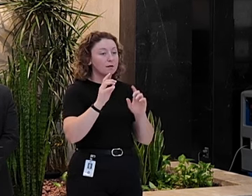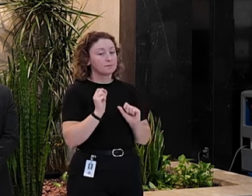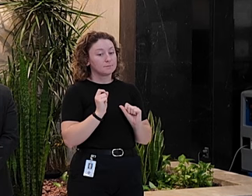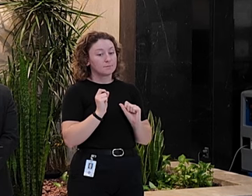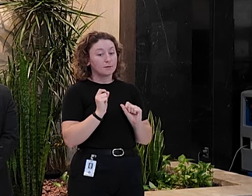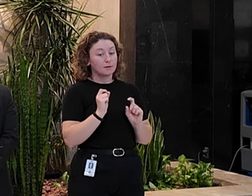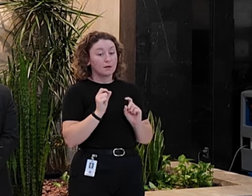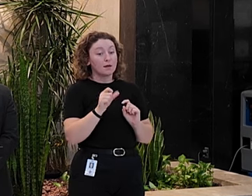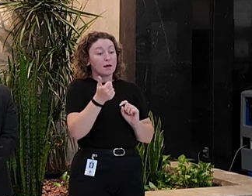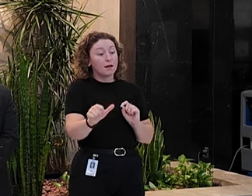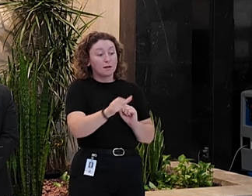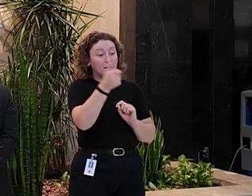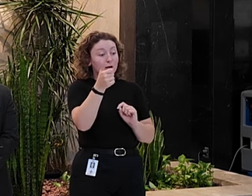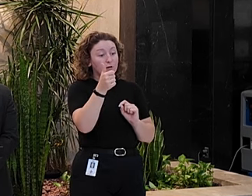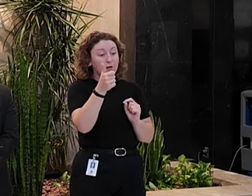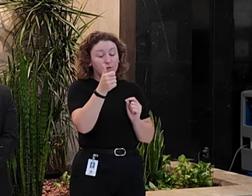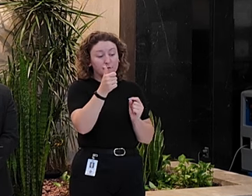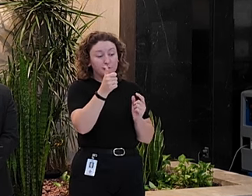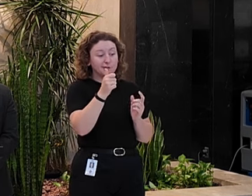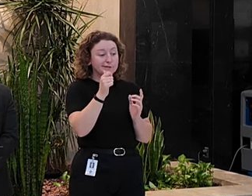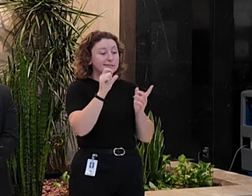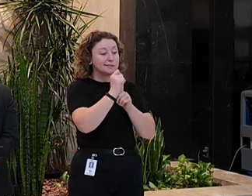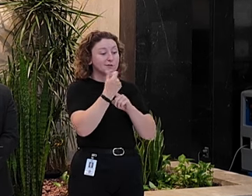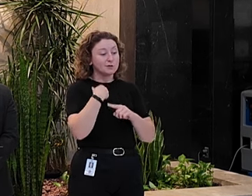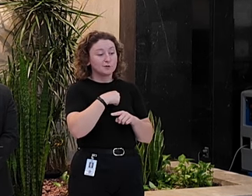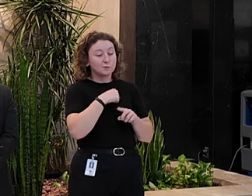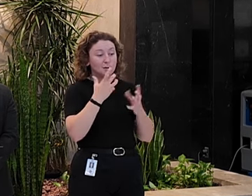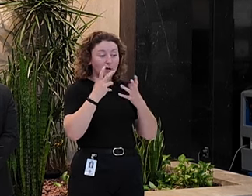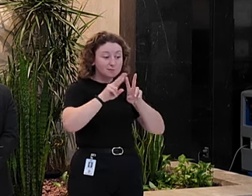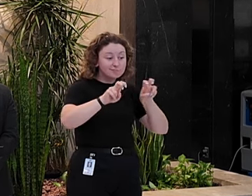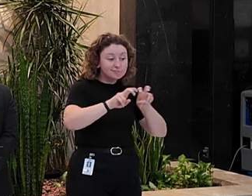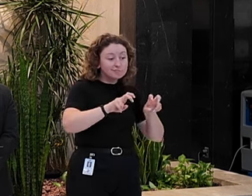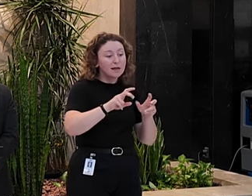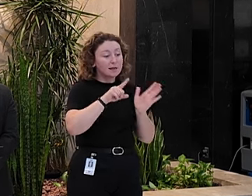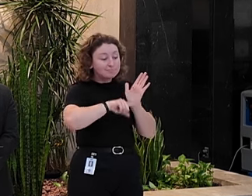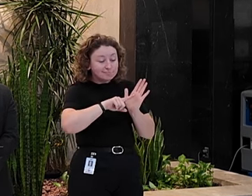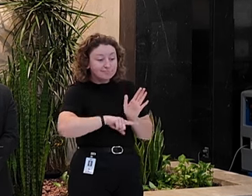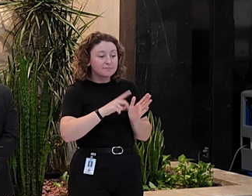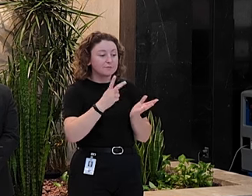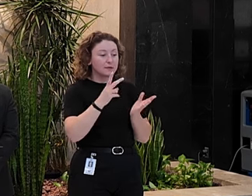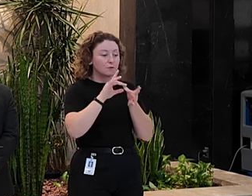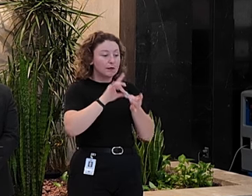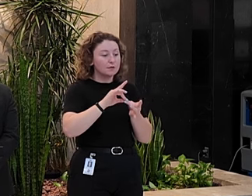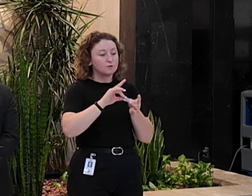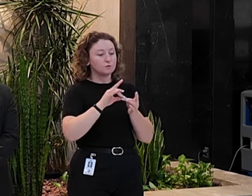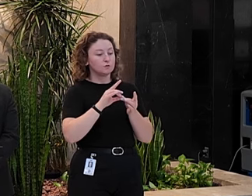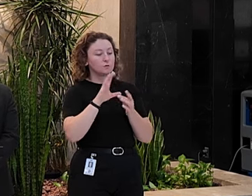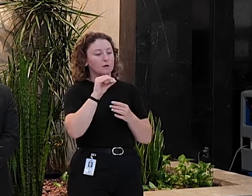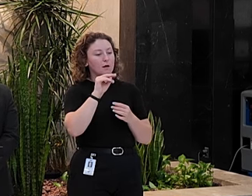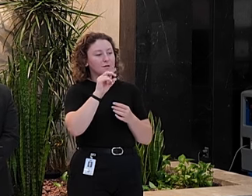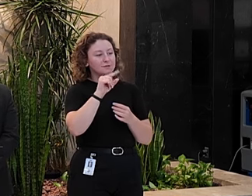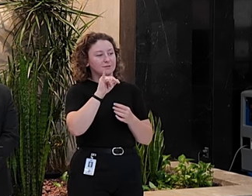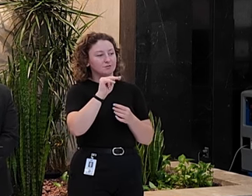there any other unforeseen issues that warrant looking into and investigating as a part of condition assessments on the water treatment